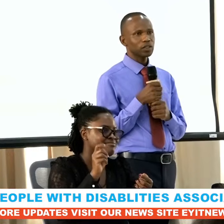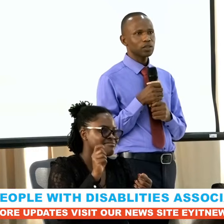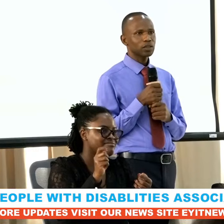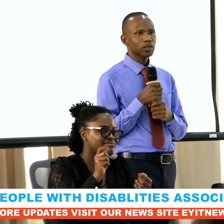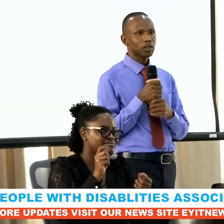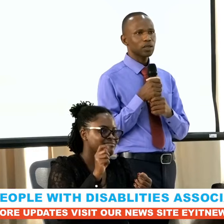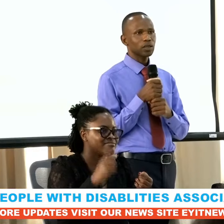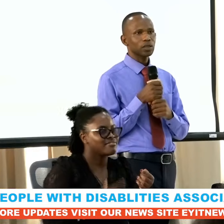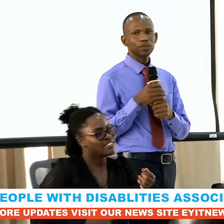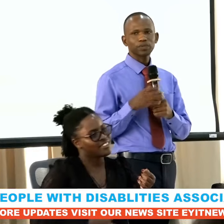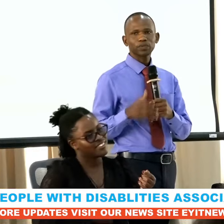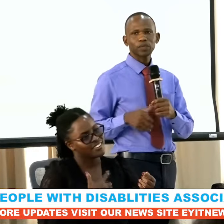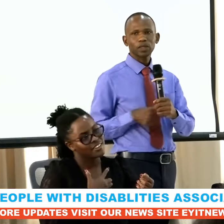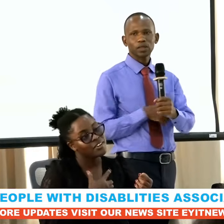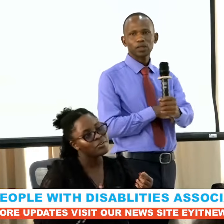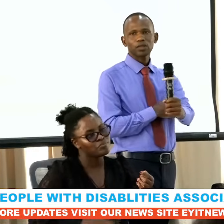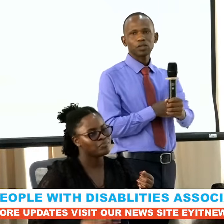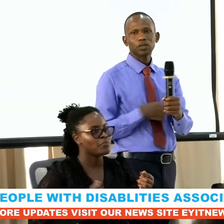different